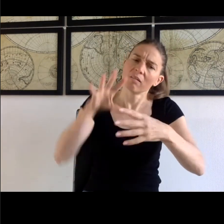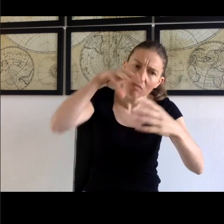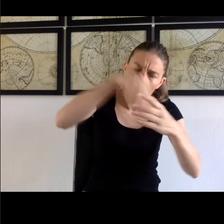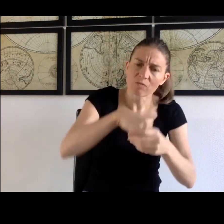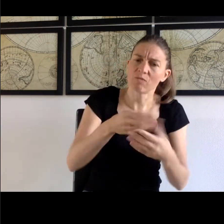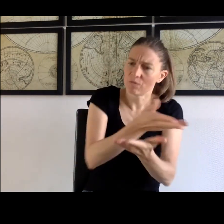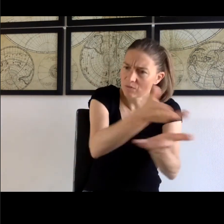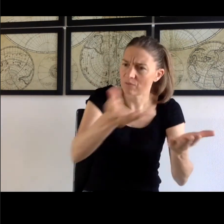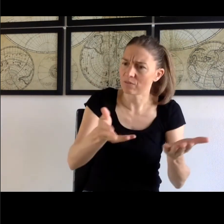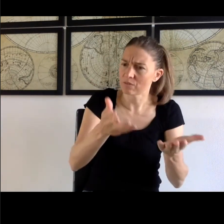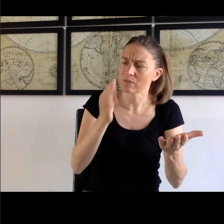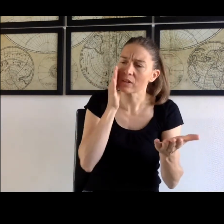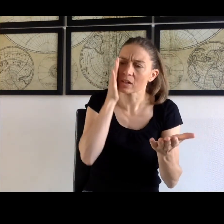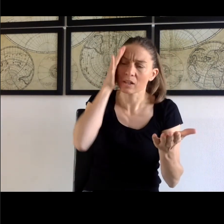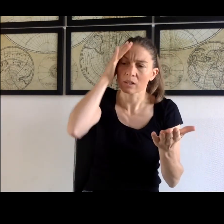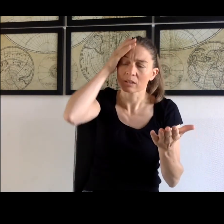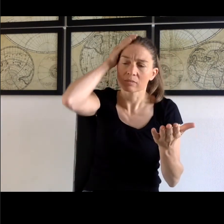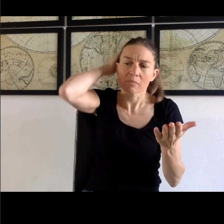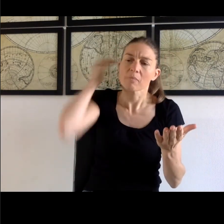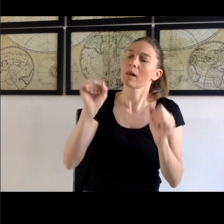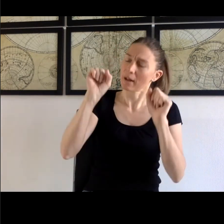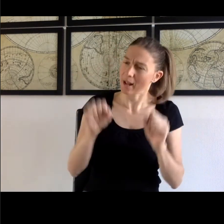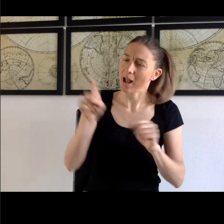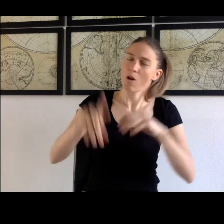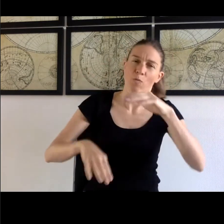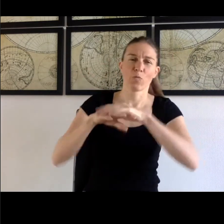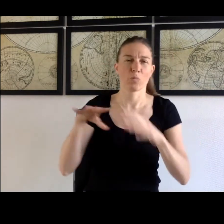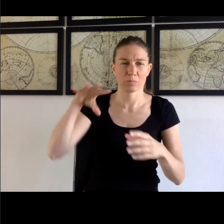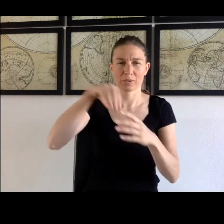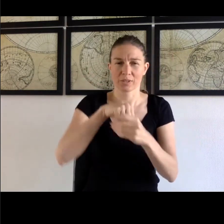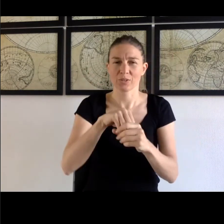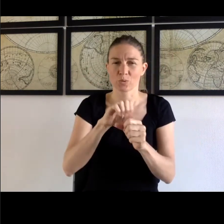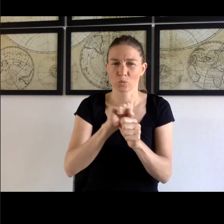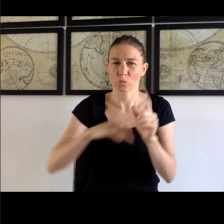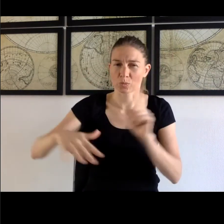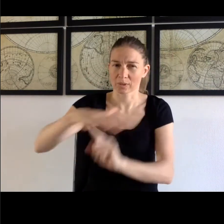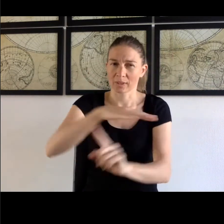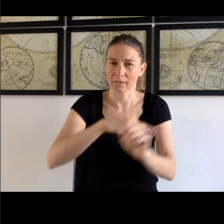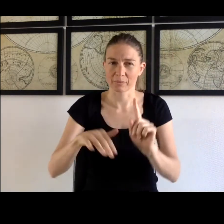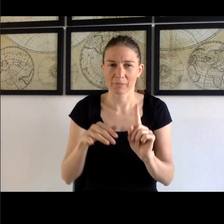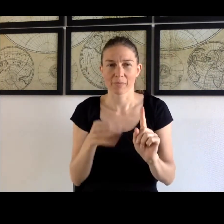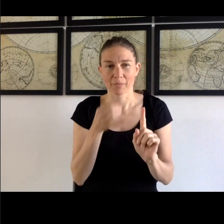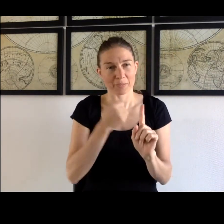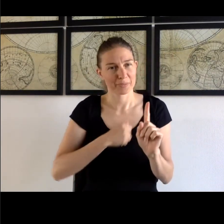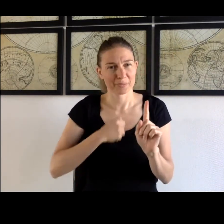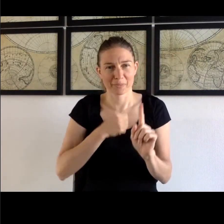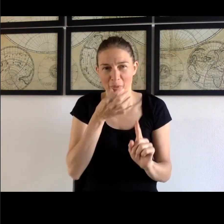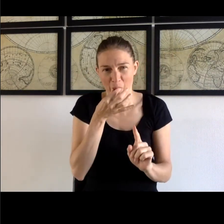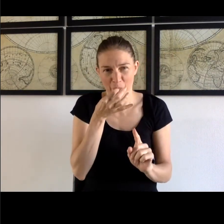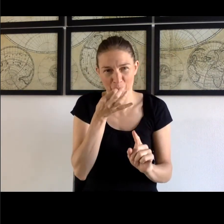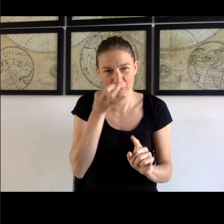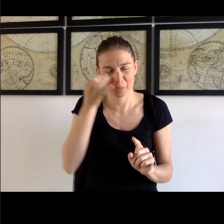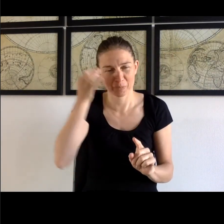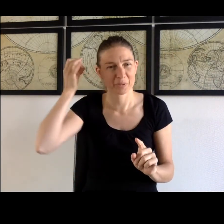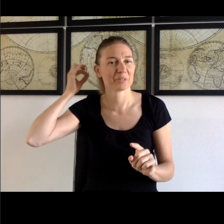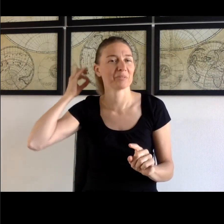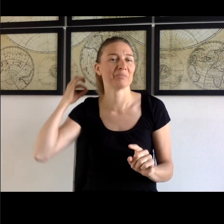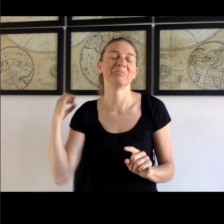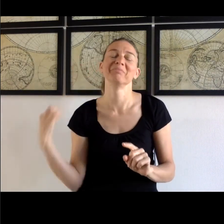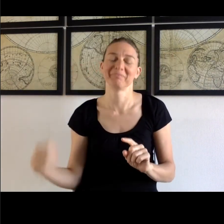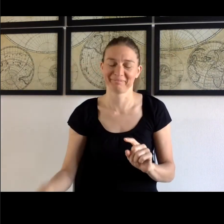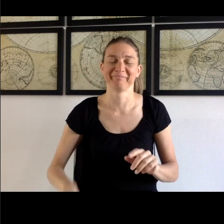are impeding their full participation. So what it's important to remember for us is, of course, that the process needs to